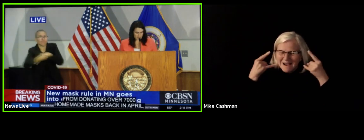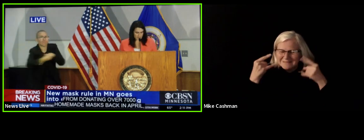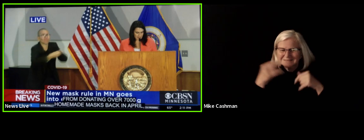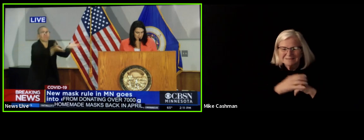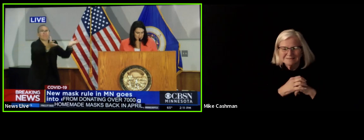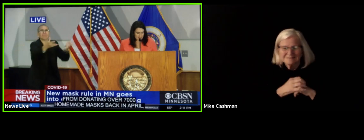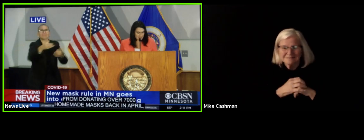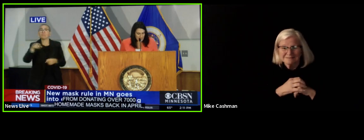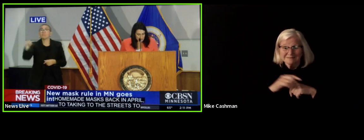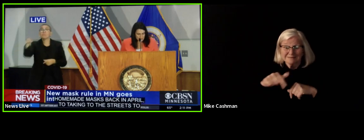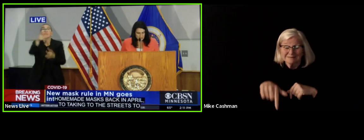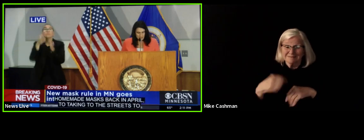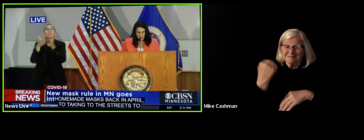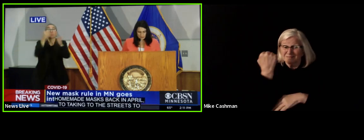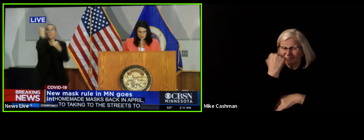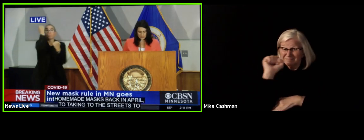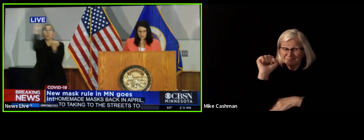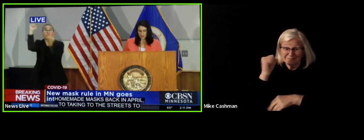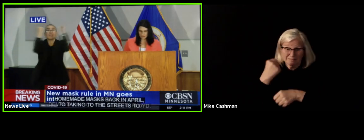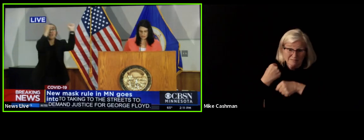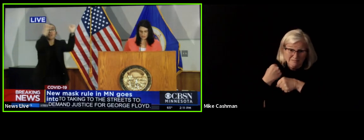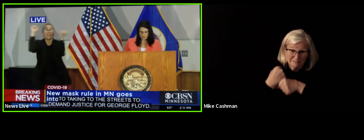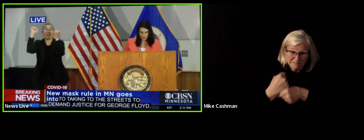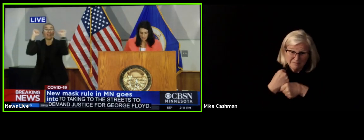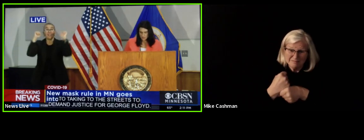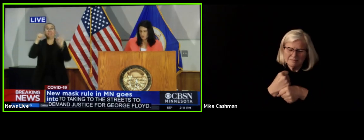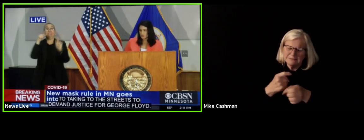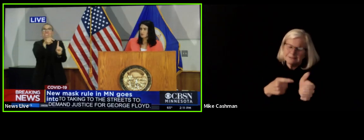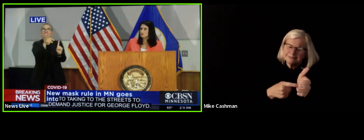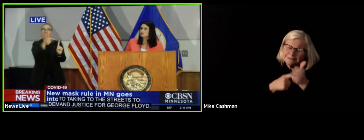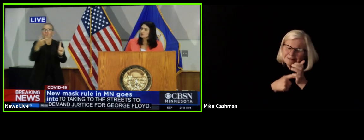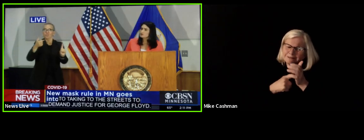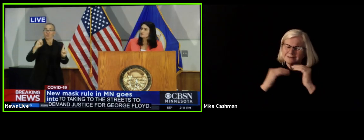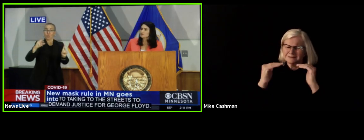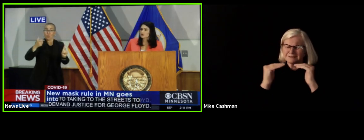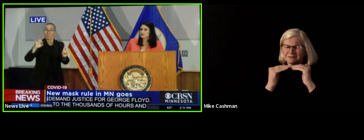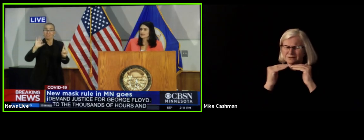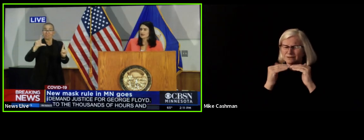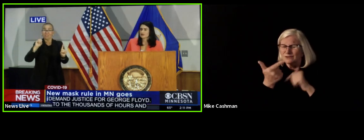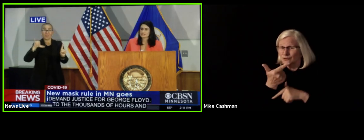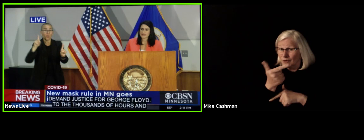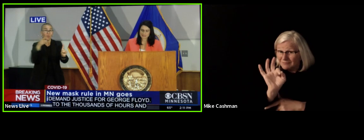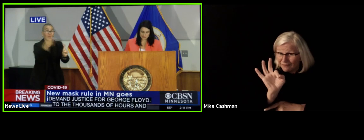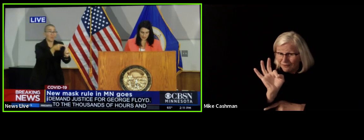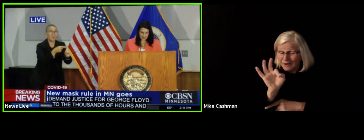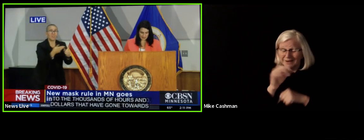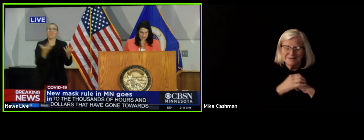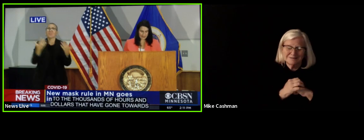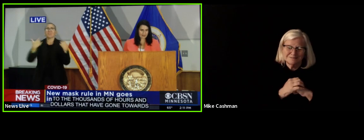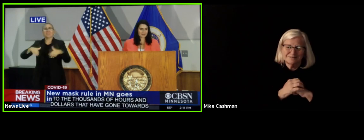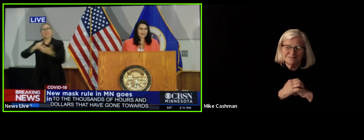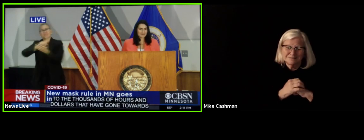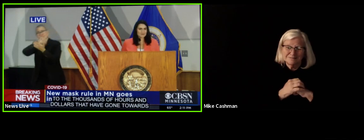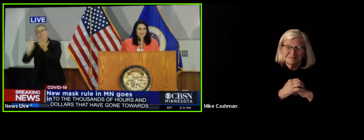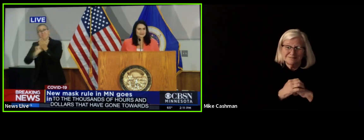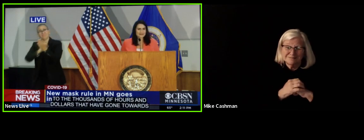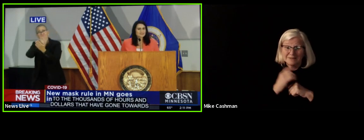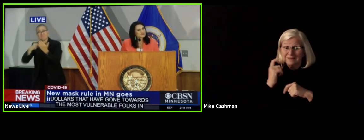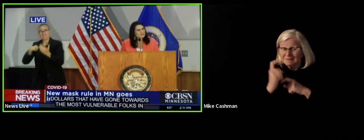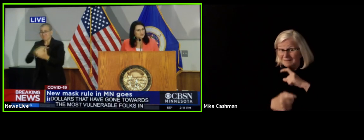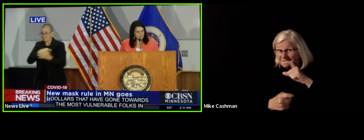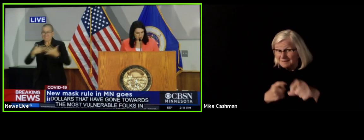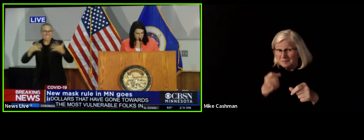Floyd, to the thousands of hours and dollars that have gone towards the most vulnerable folks in our state during this time.